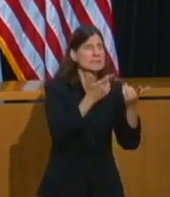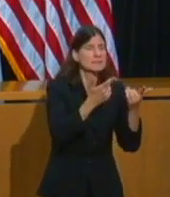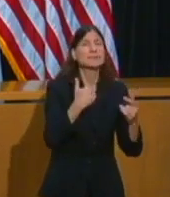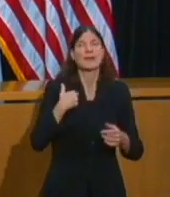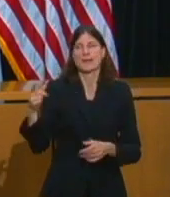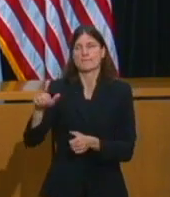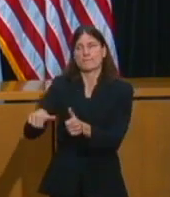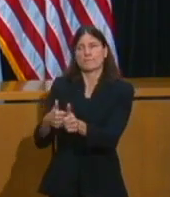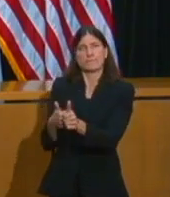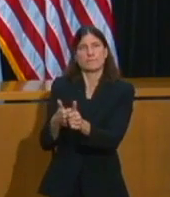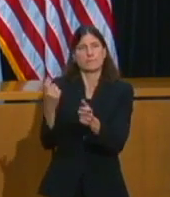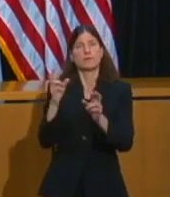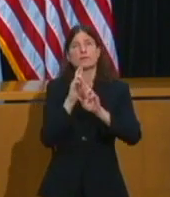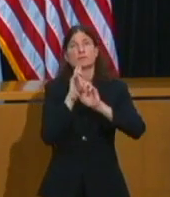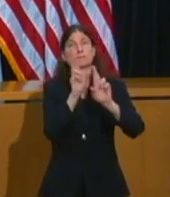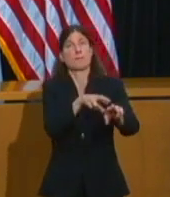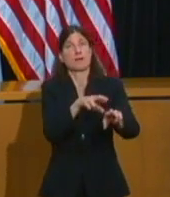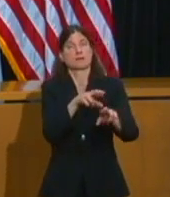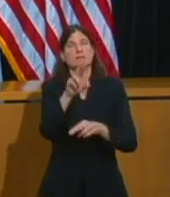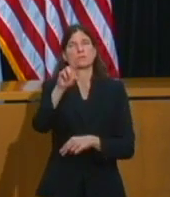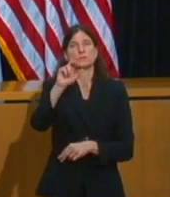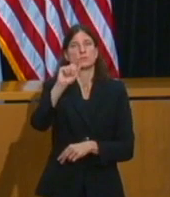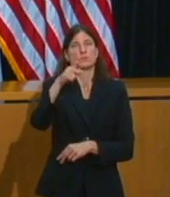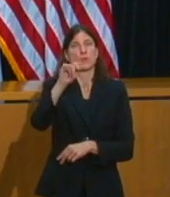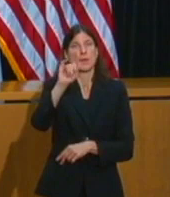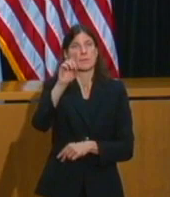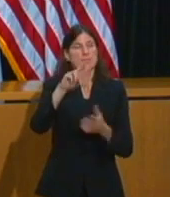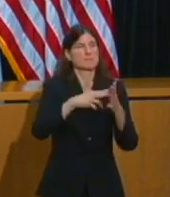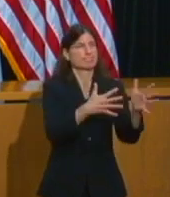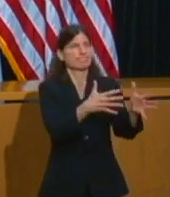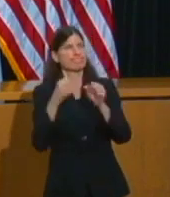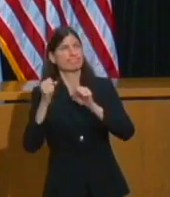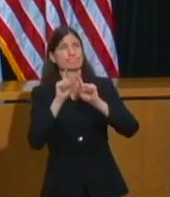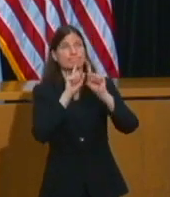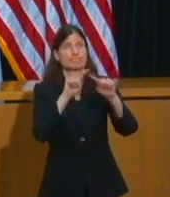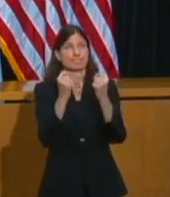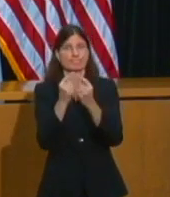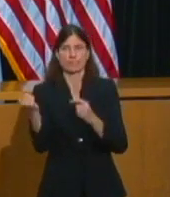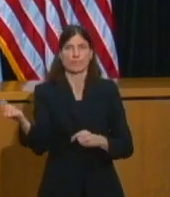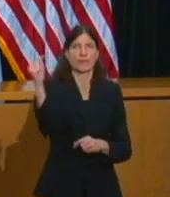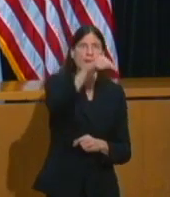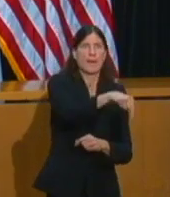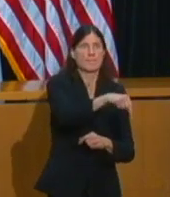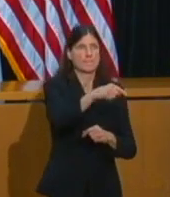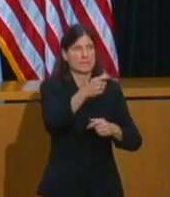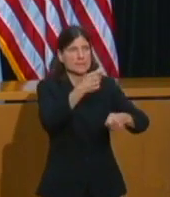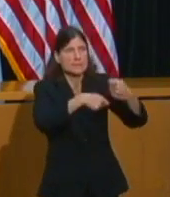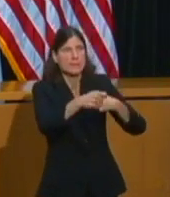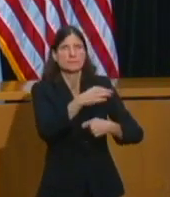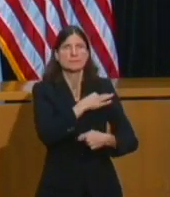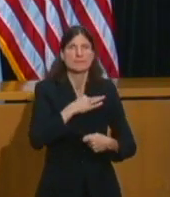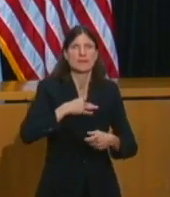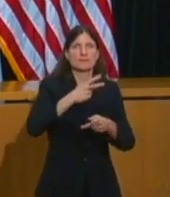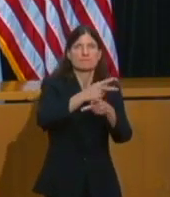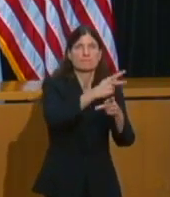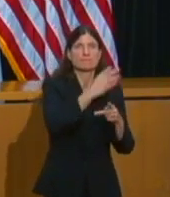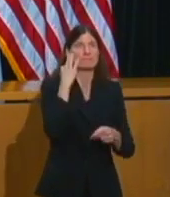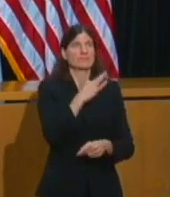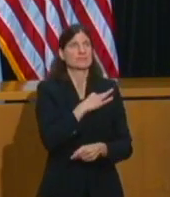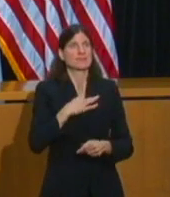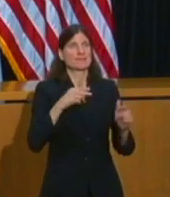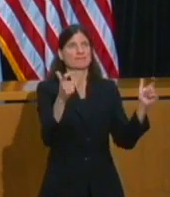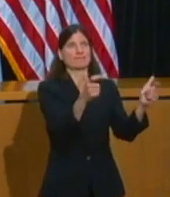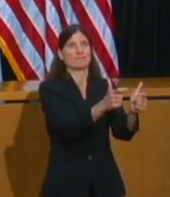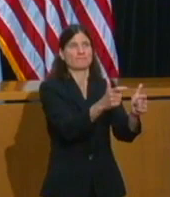have a crisis management group who's also available to help administrators think through their PPE issues, their infection